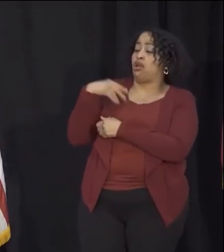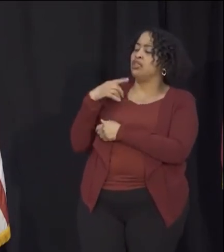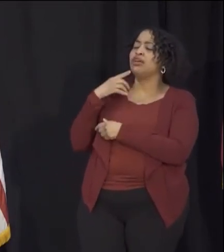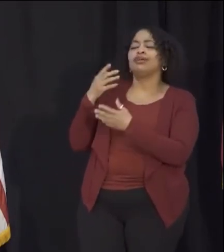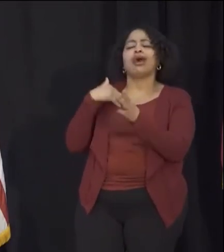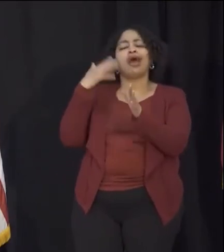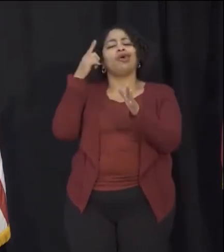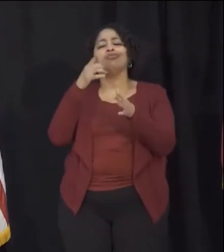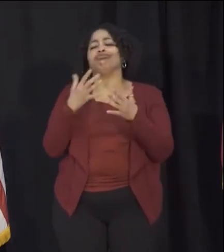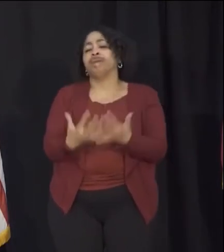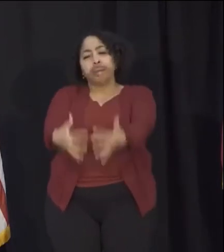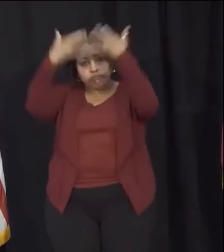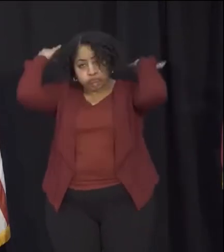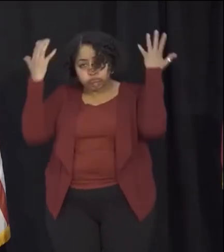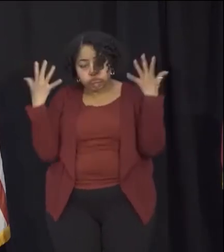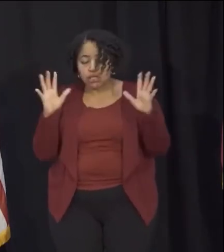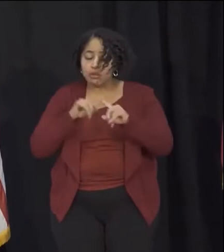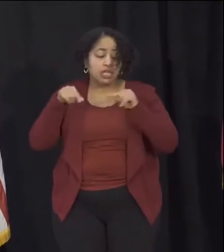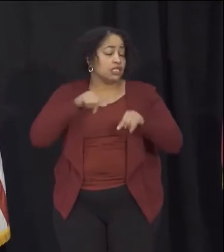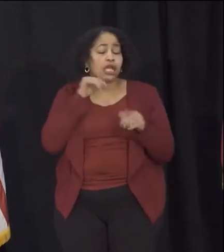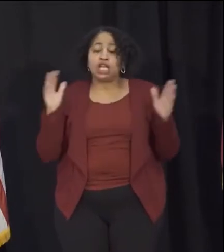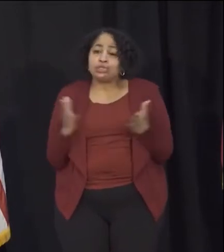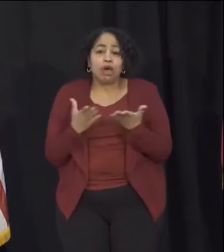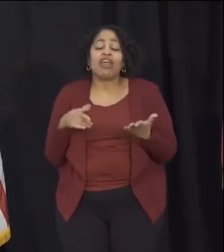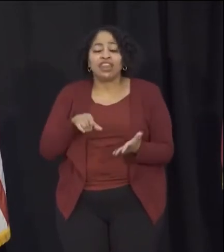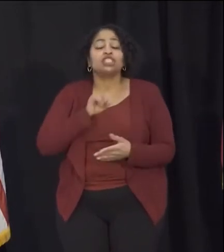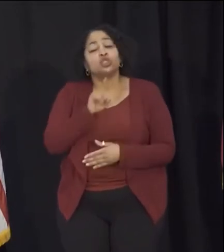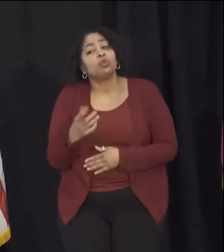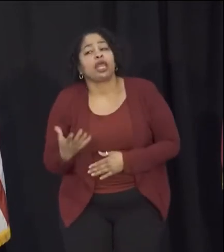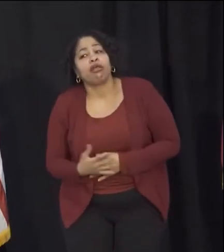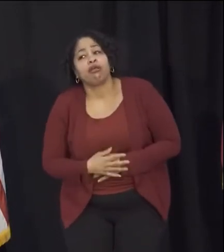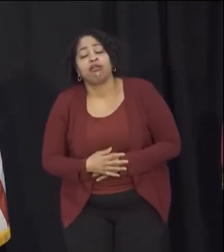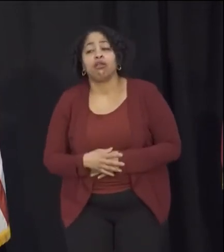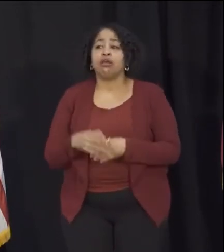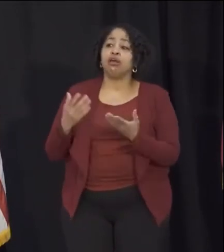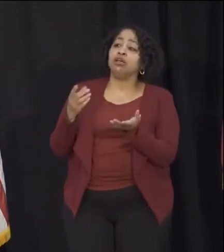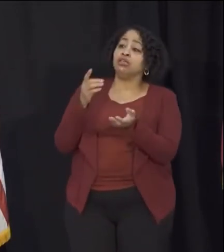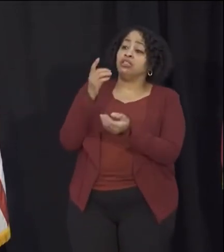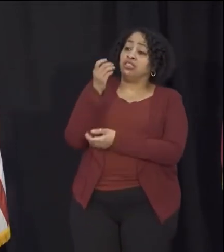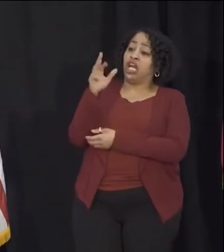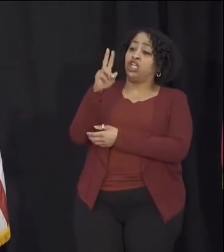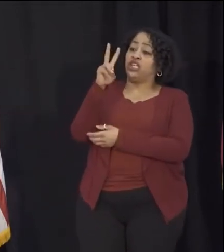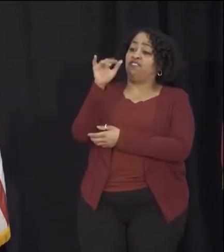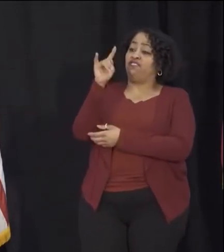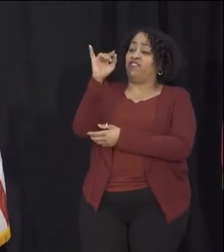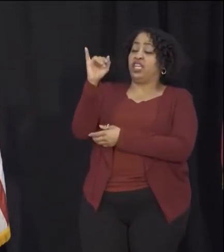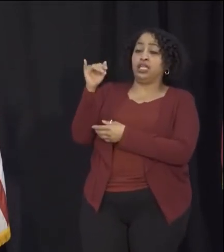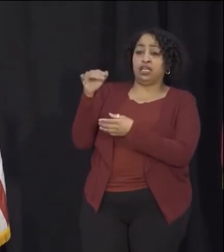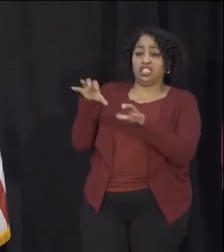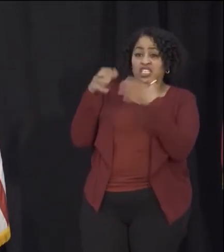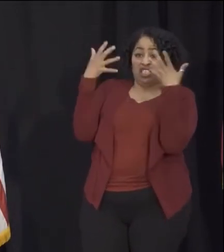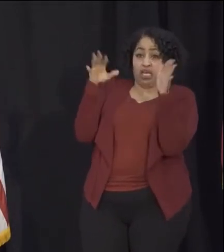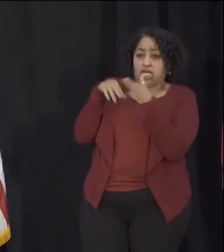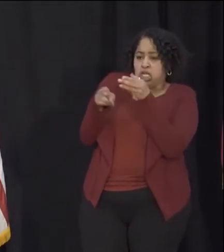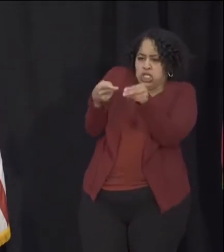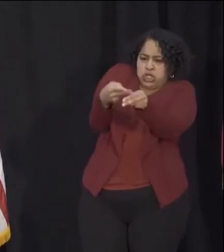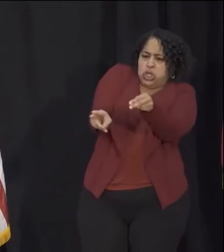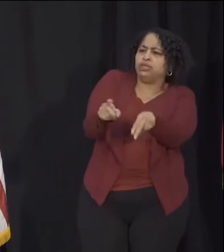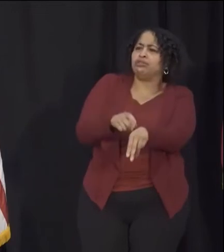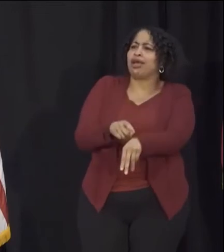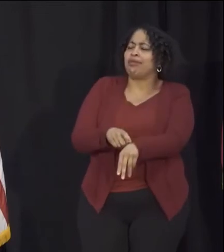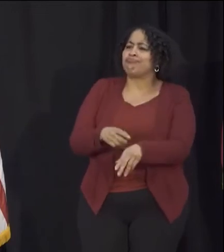is, I know you're swamped, but this isn't a small thing. This is real. And what Dr. Vitti has done in a short period of